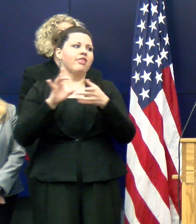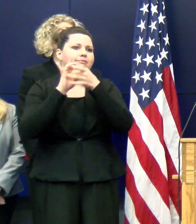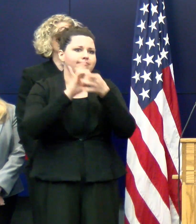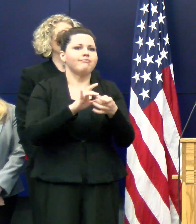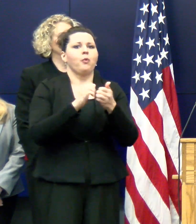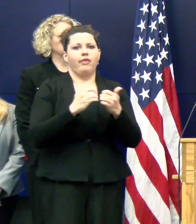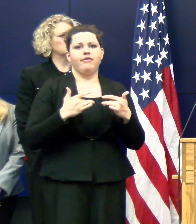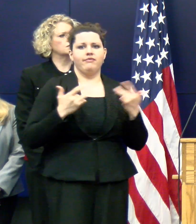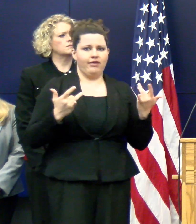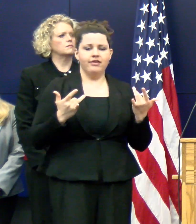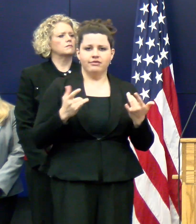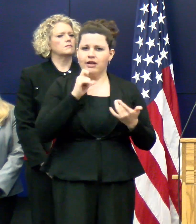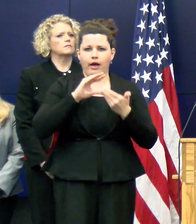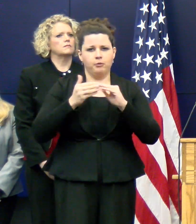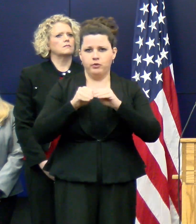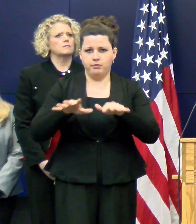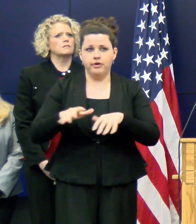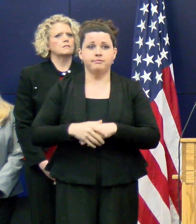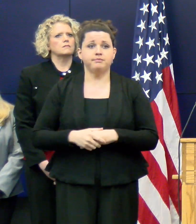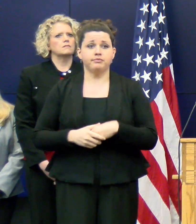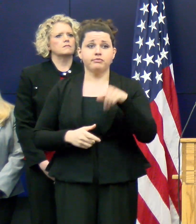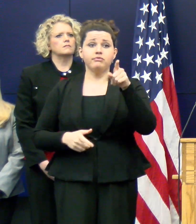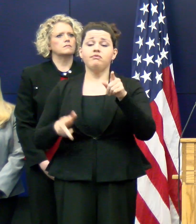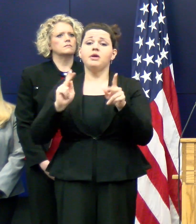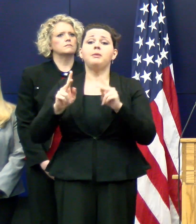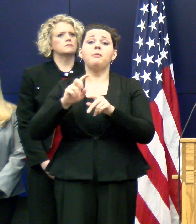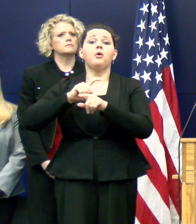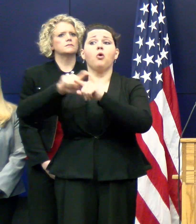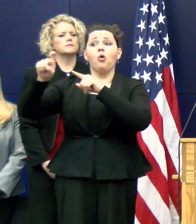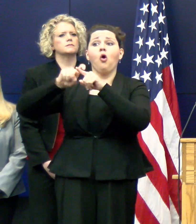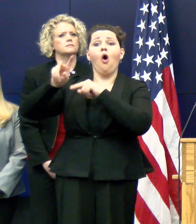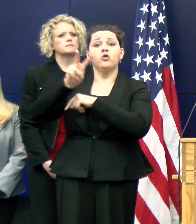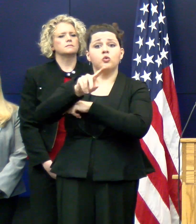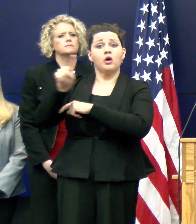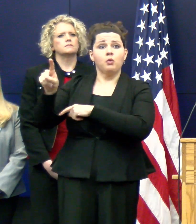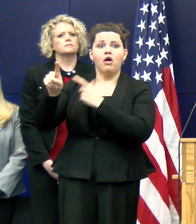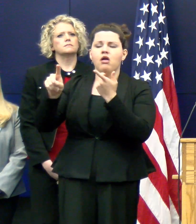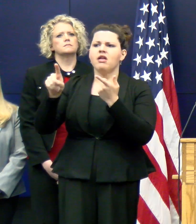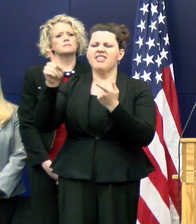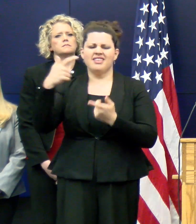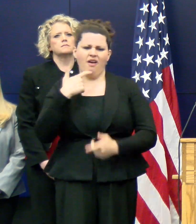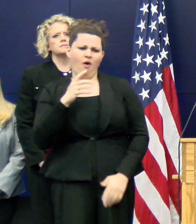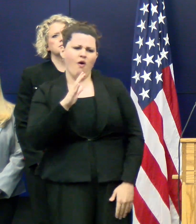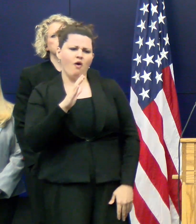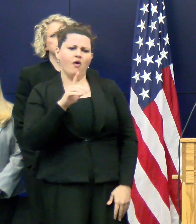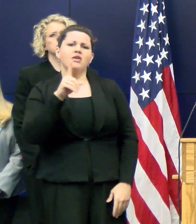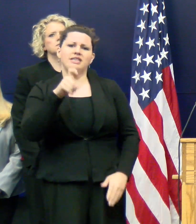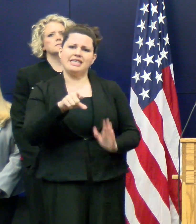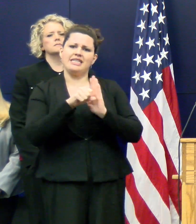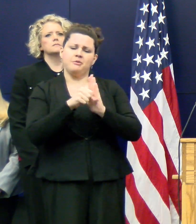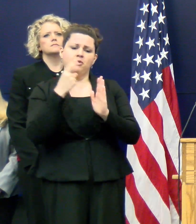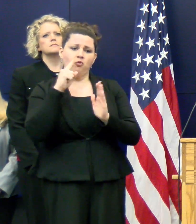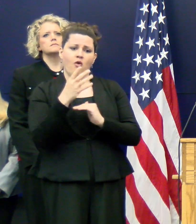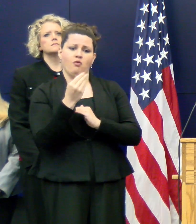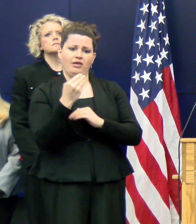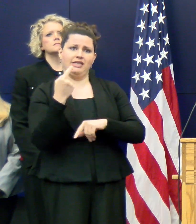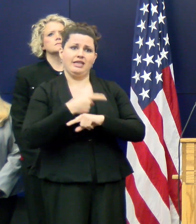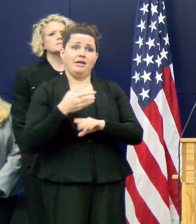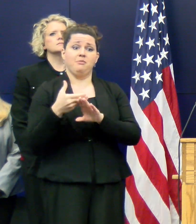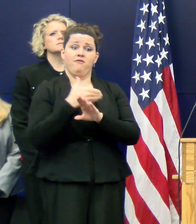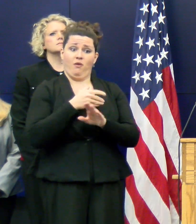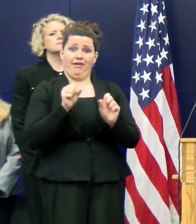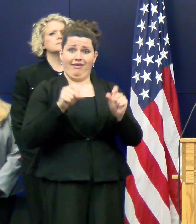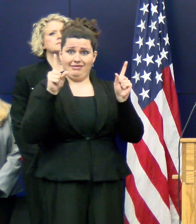an event. People that are calling the 211 number are saying that they're being told they may have symptoms for 14 days before they can get a